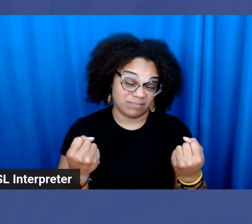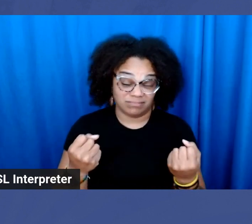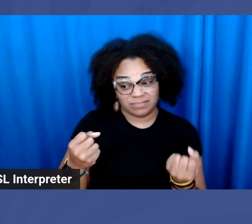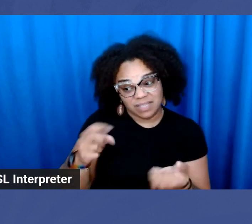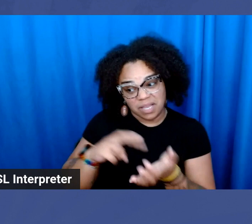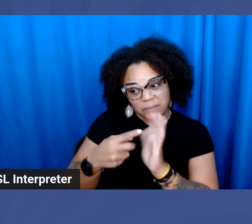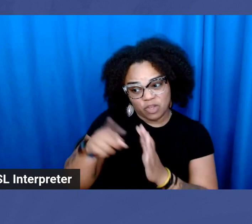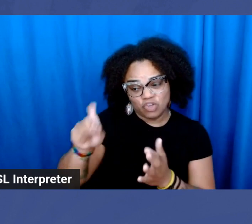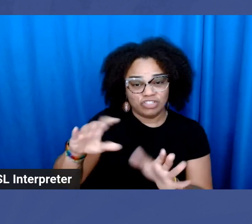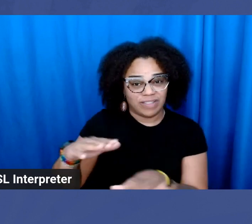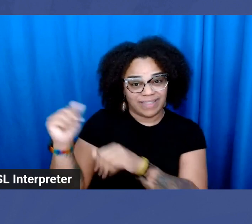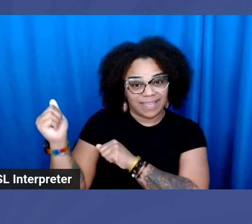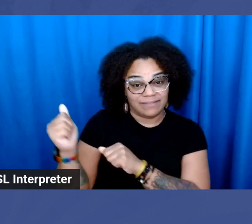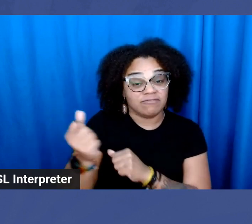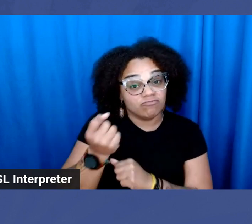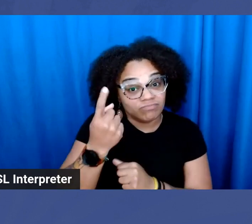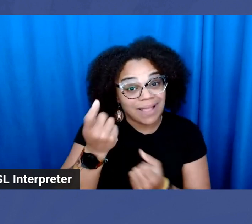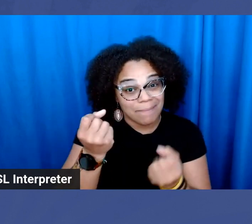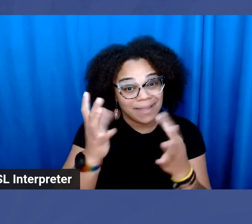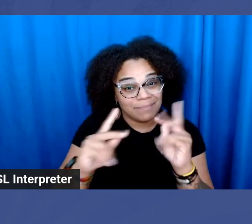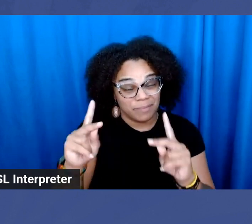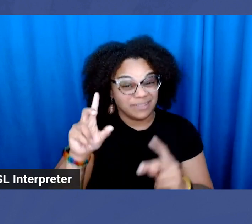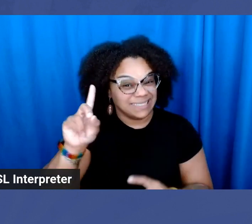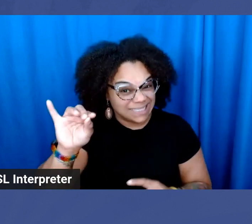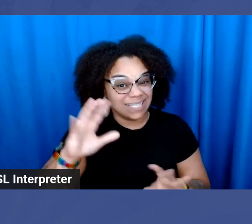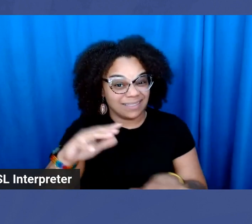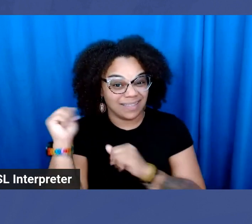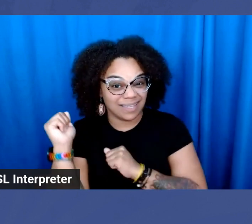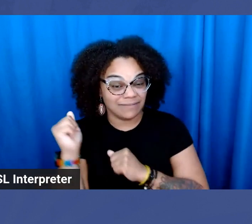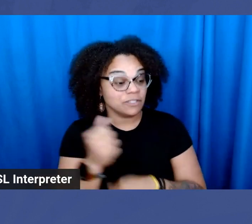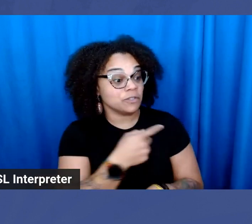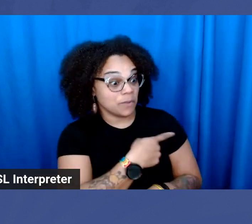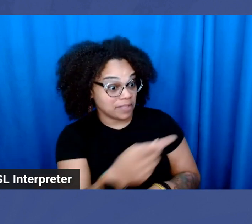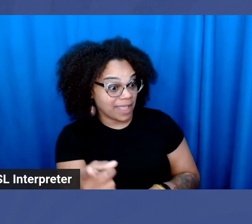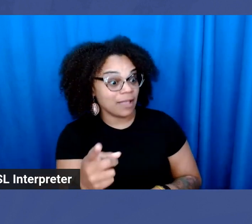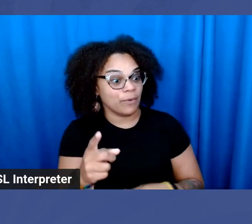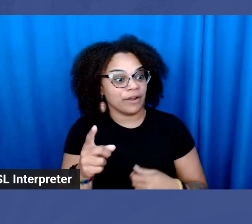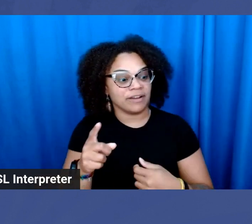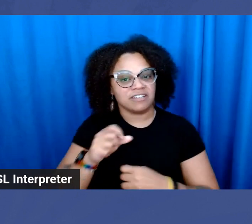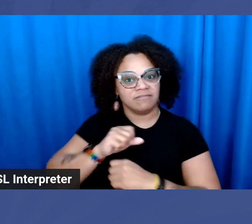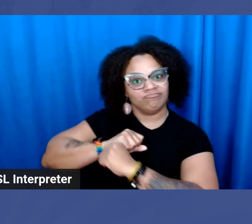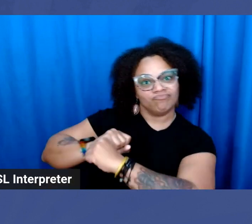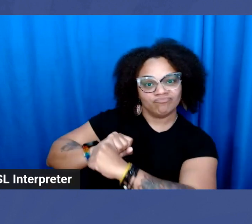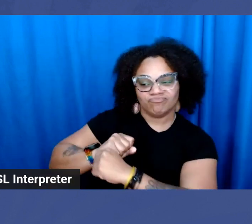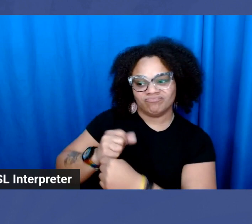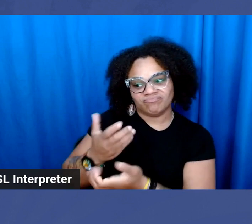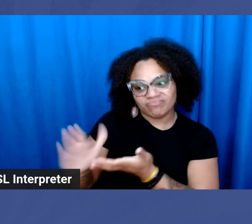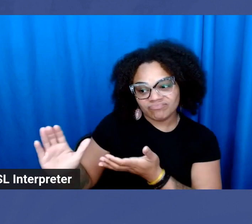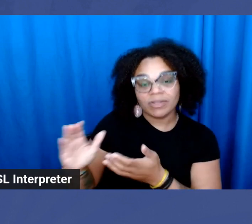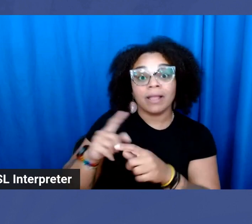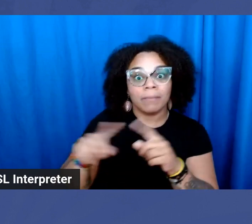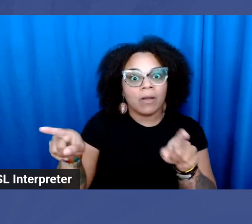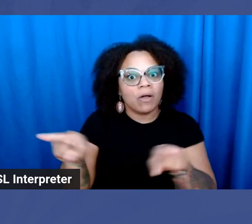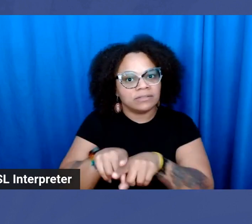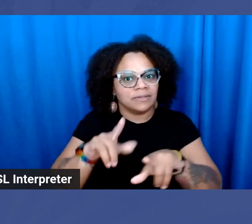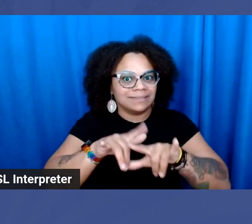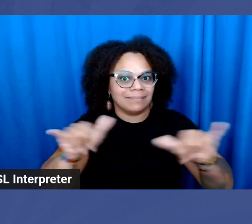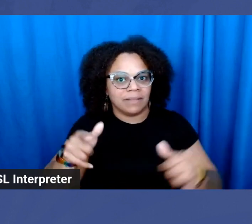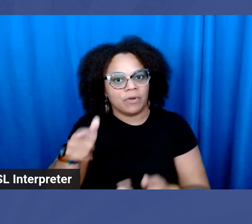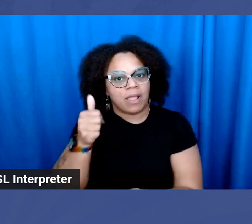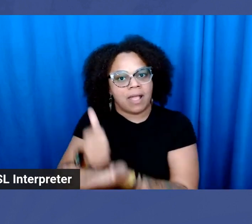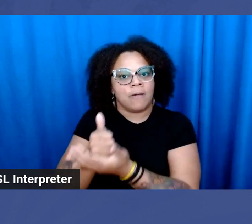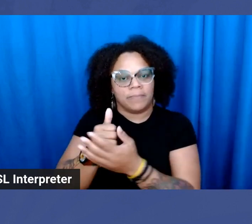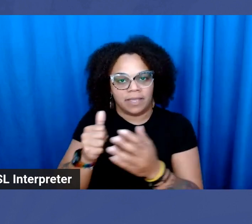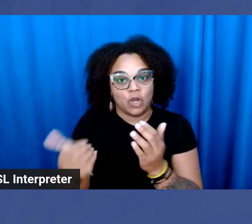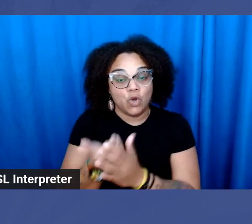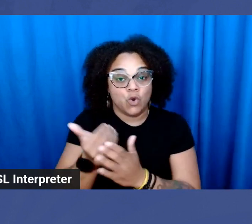other words, these senior workers were not only gatekeepers, they were helping junior workers develop the thick skin they would need to handle the